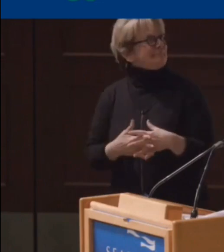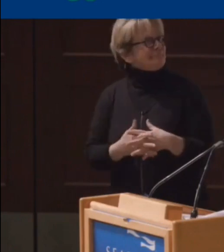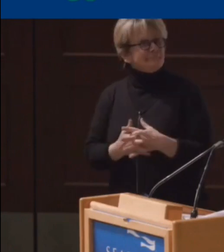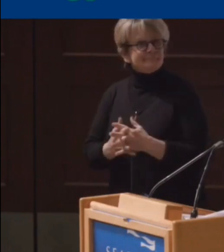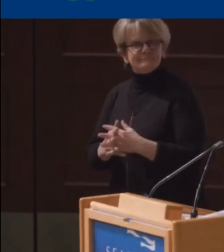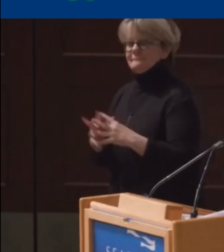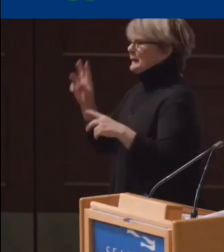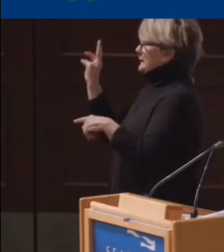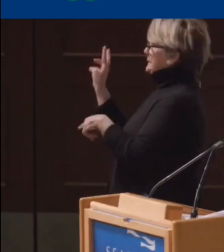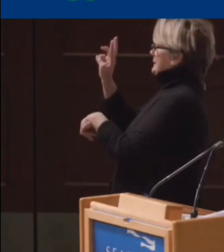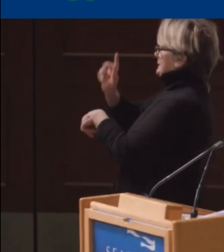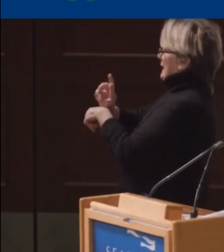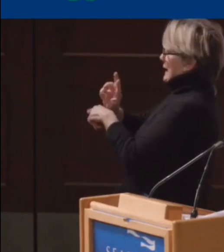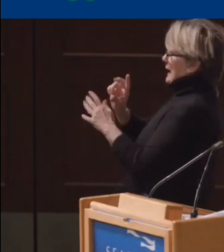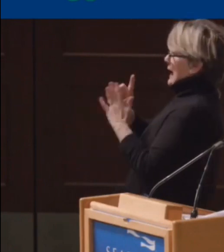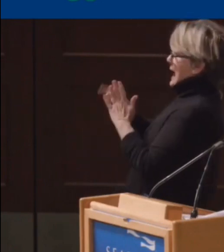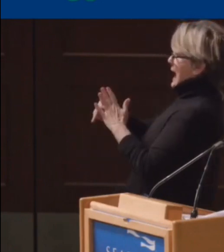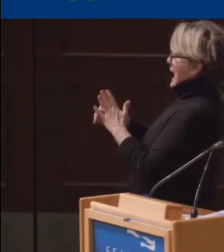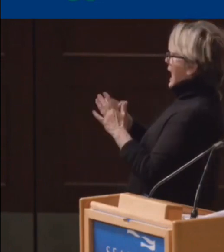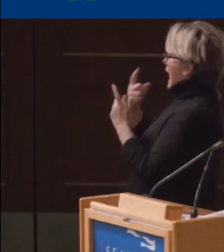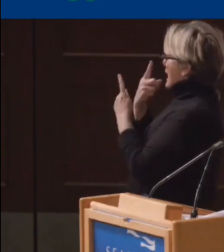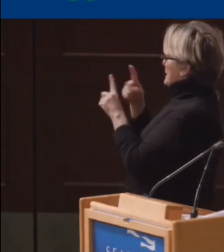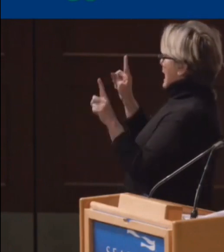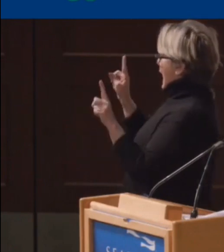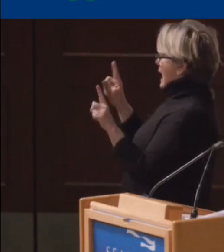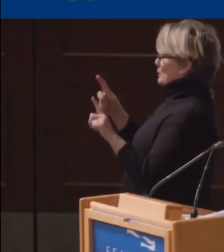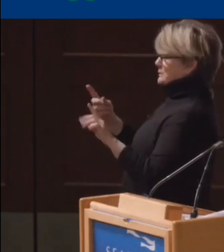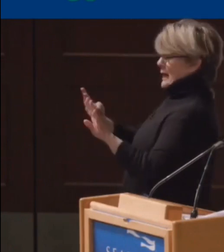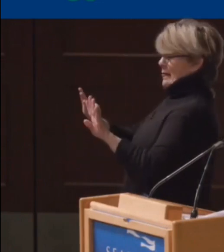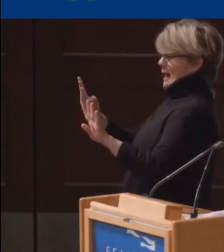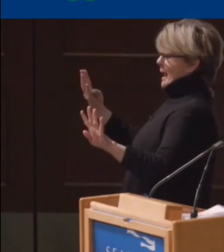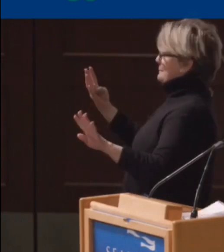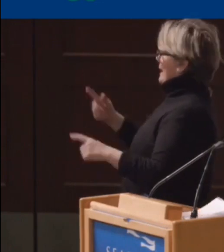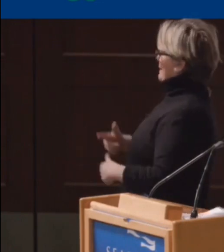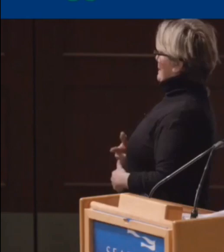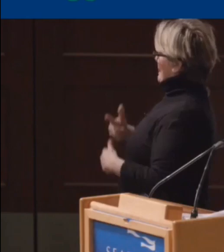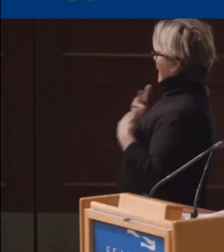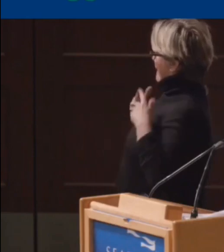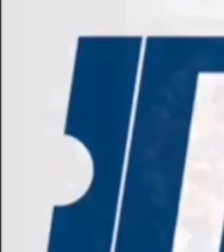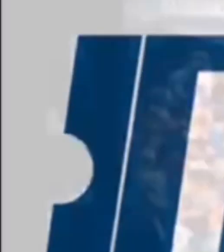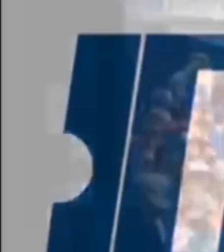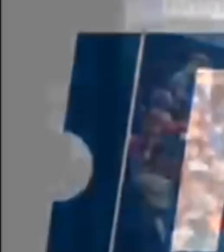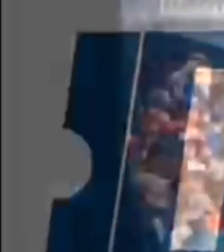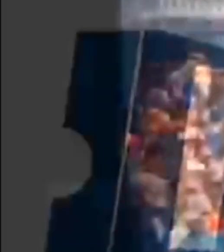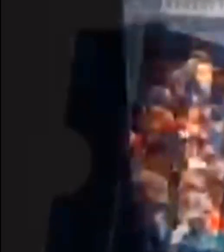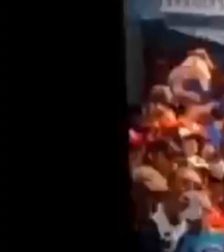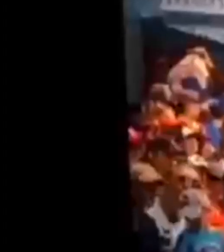Just 6 days later, I announced the lineup live on NESN as a junior announcer.